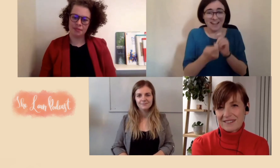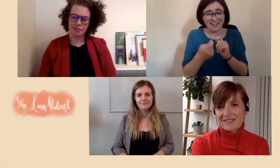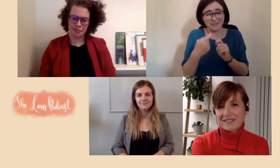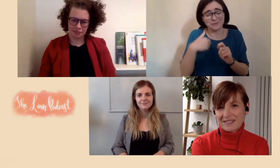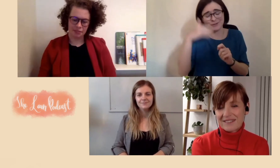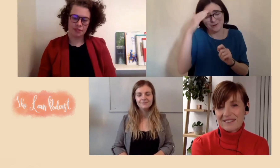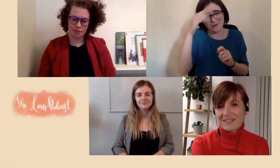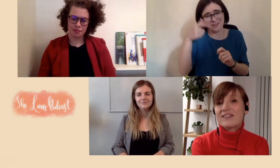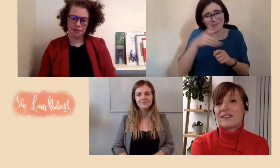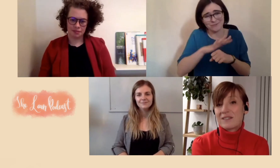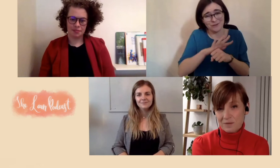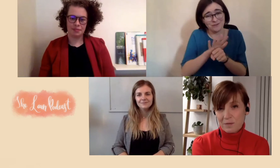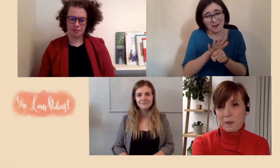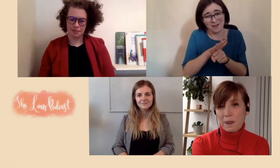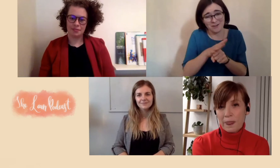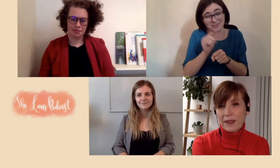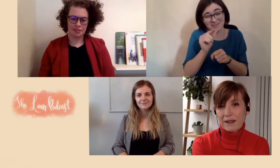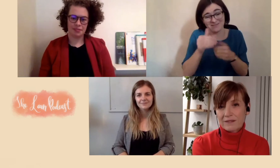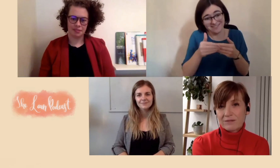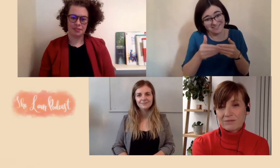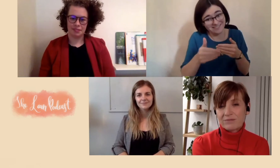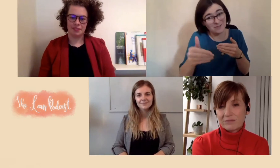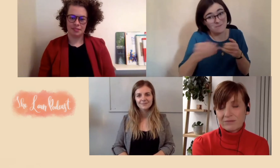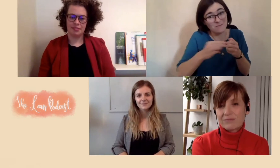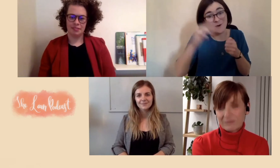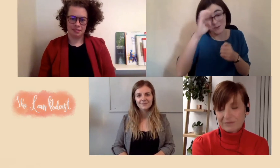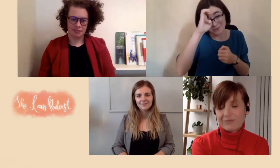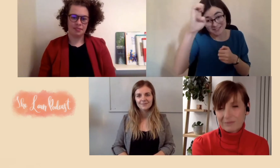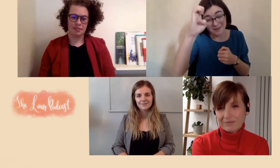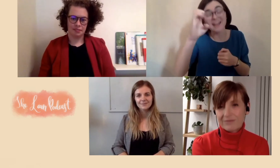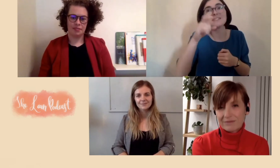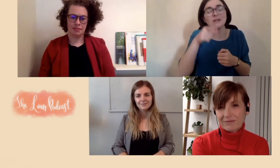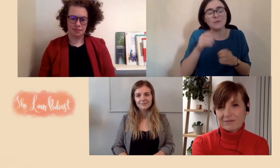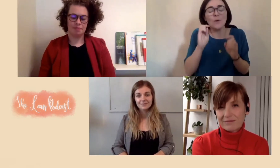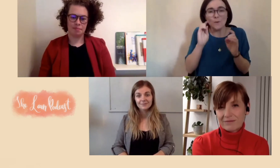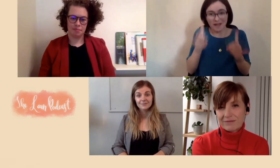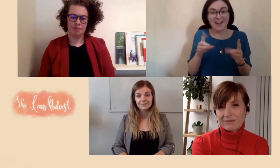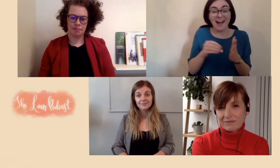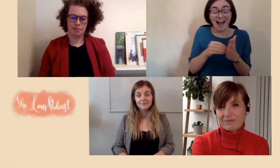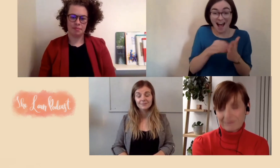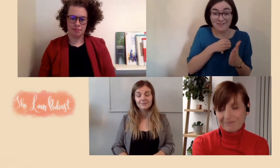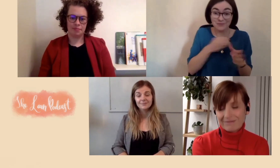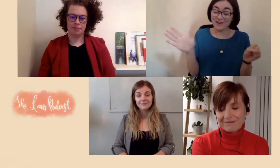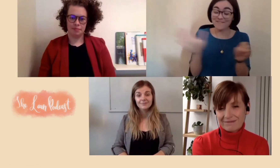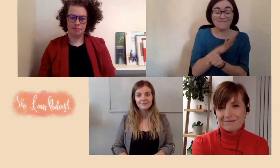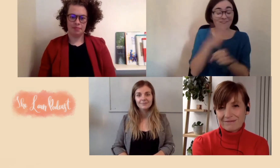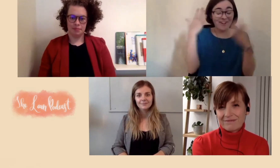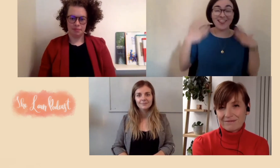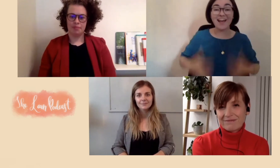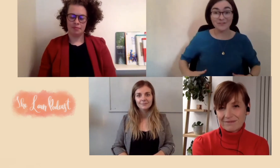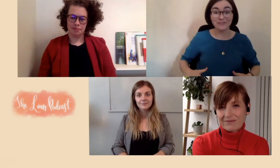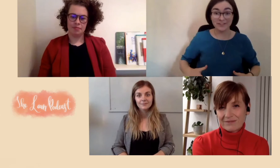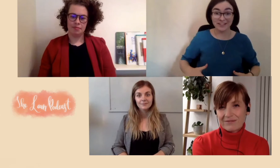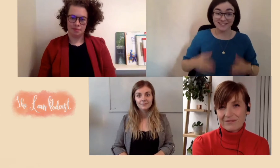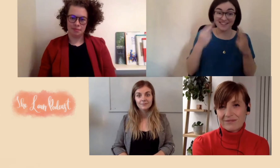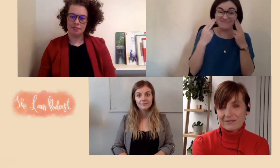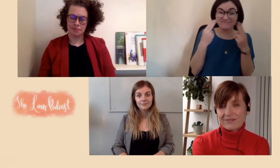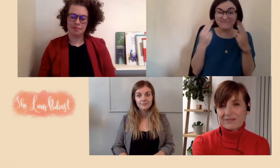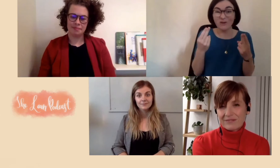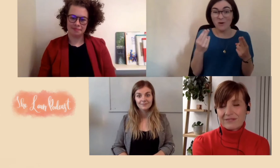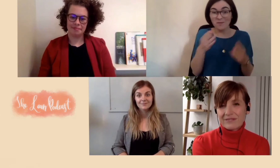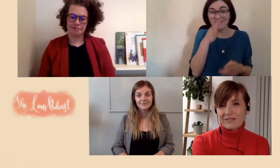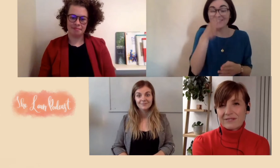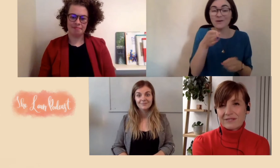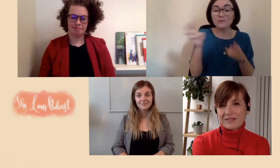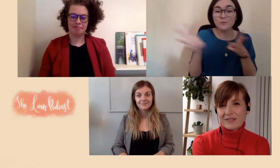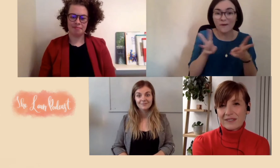were probably going to be here for a little while longer than we expected, when I made that effort to do like an actual outfit, a full